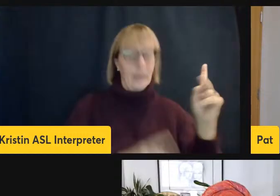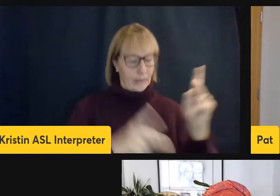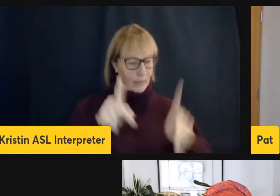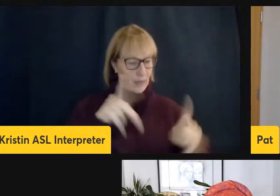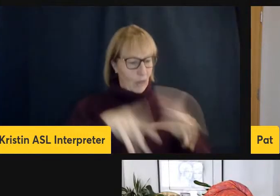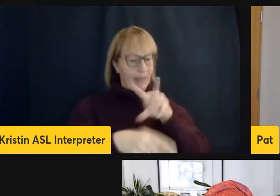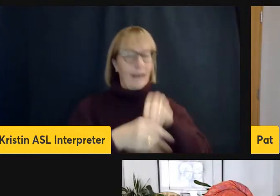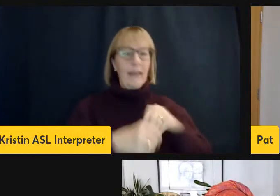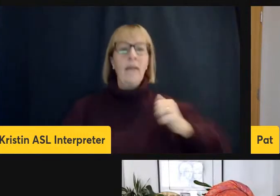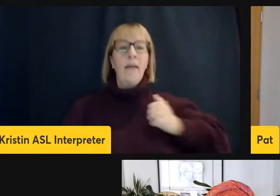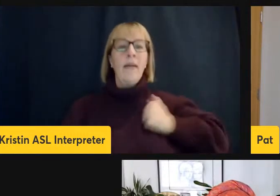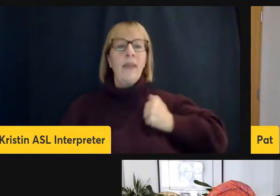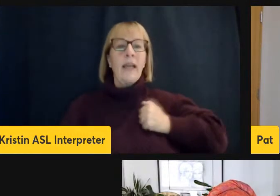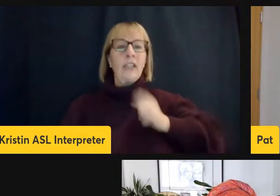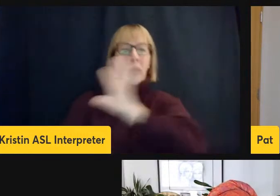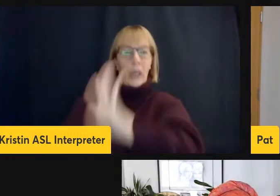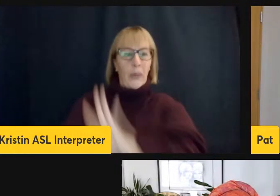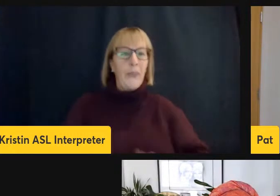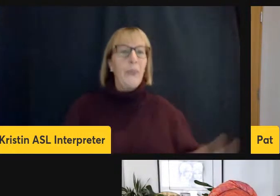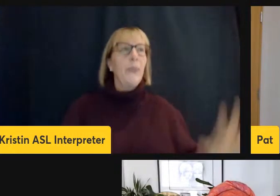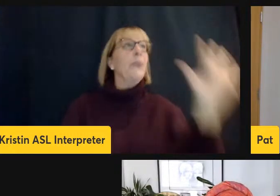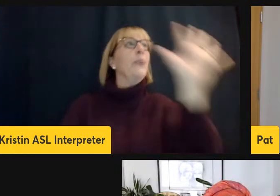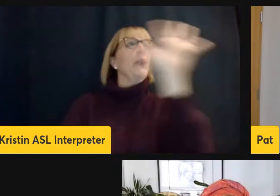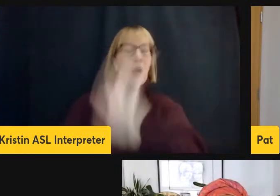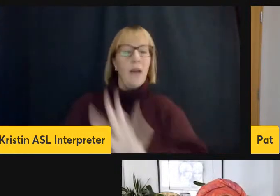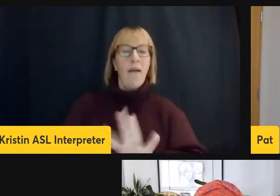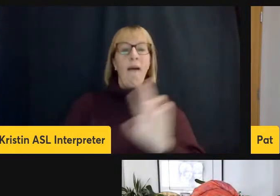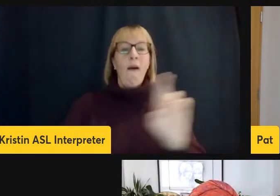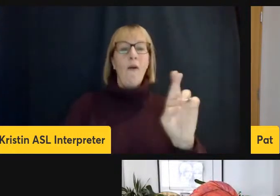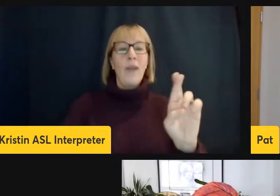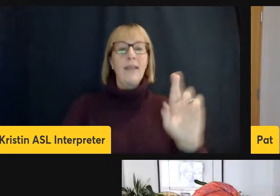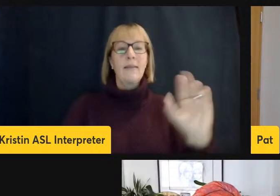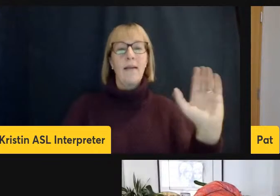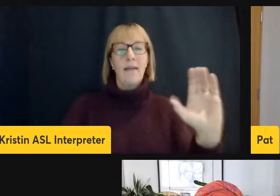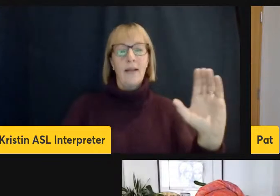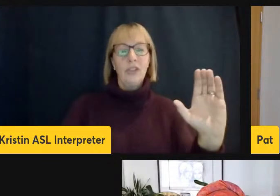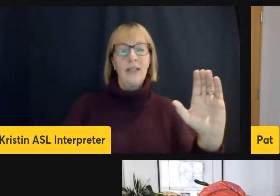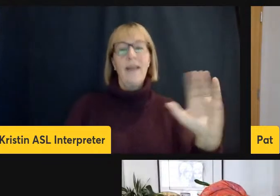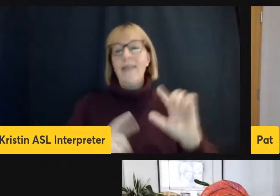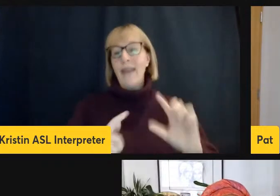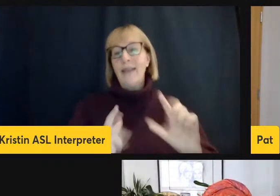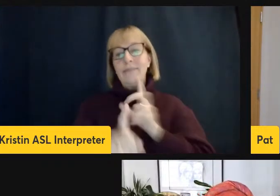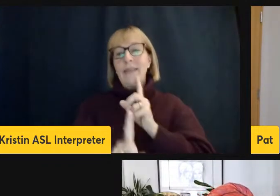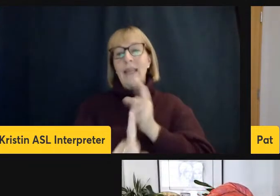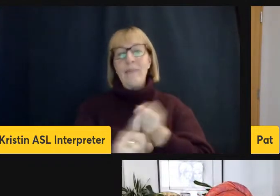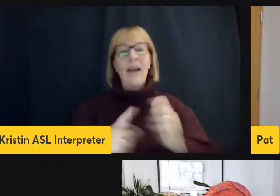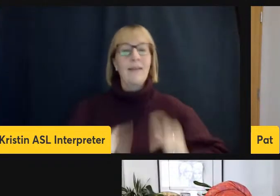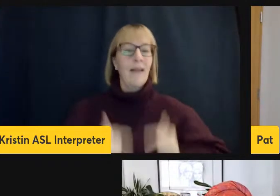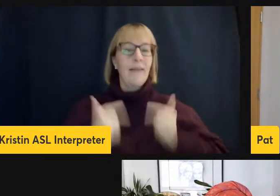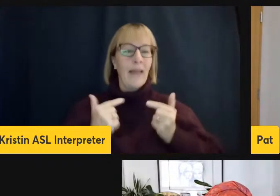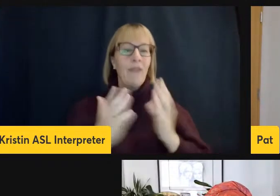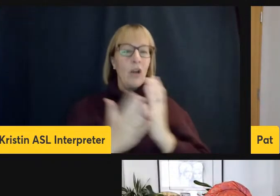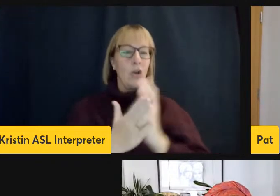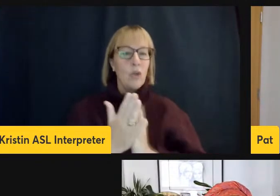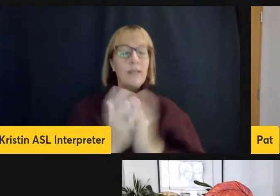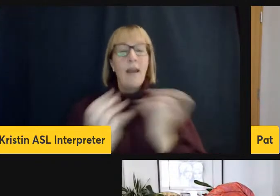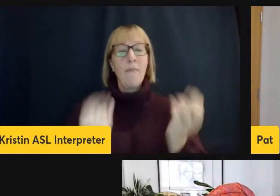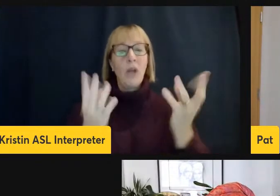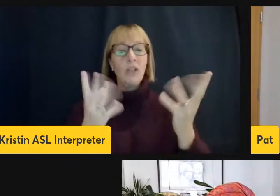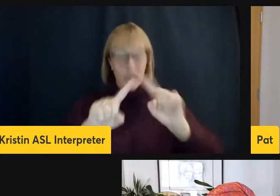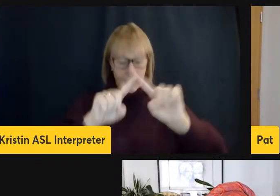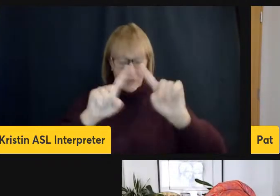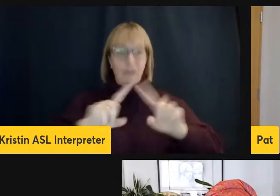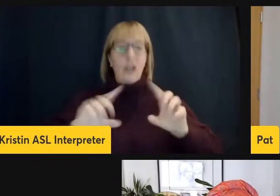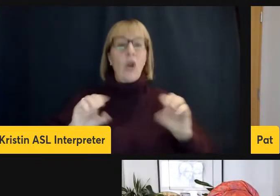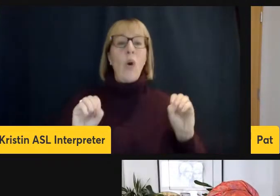country. And because race correction happens across the life course and can happen in multiple organ systems